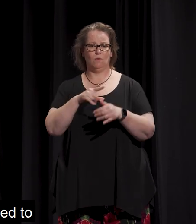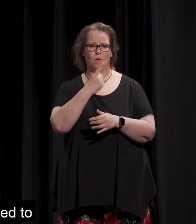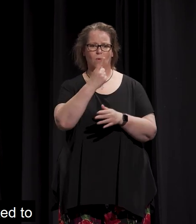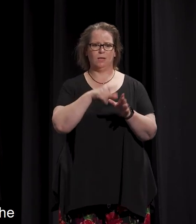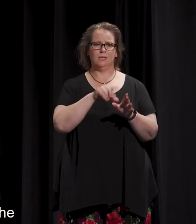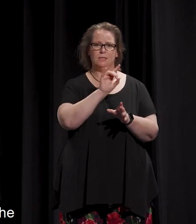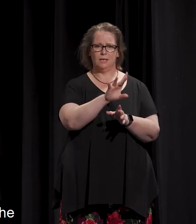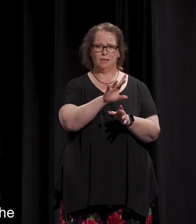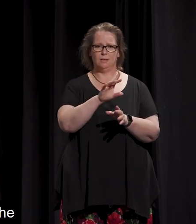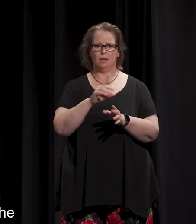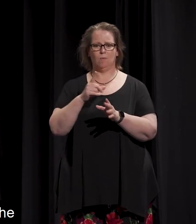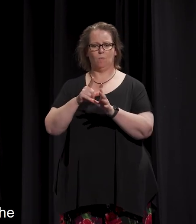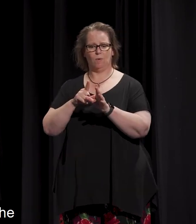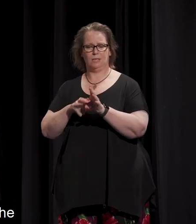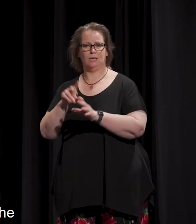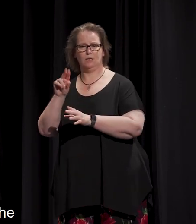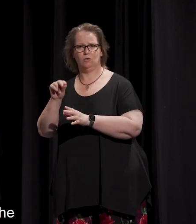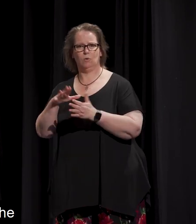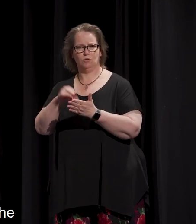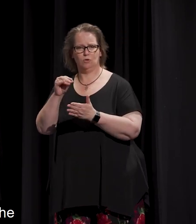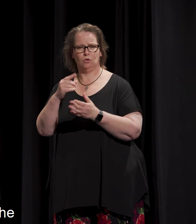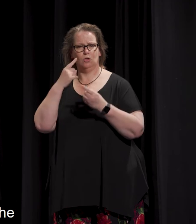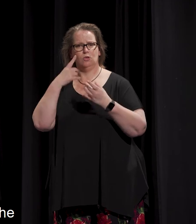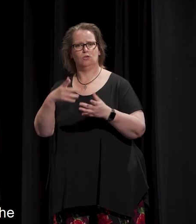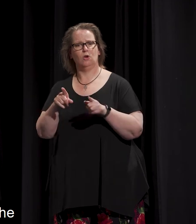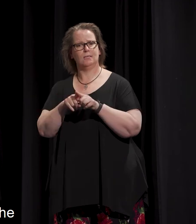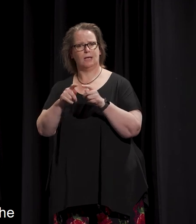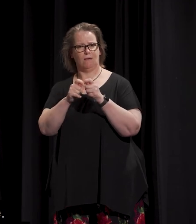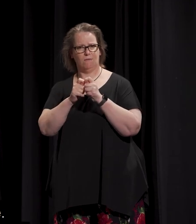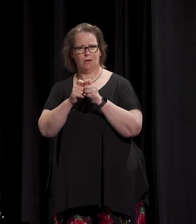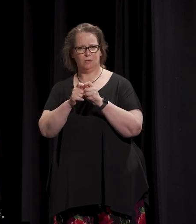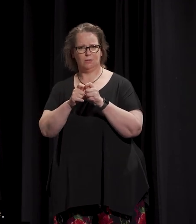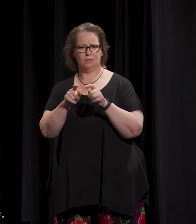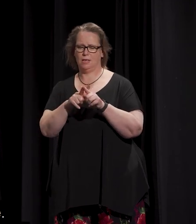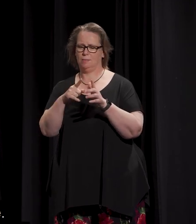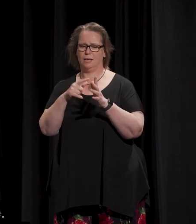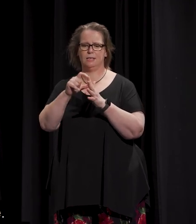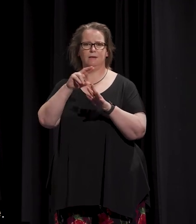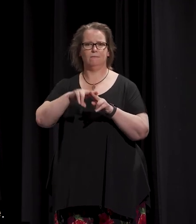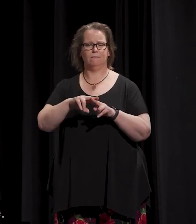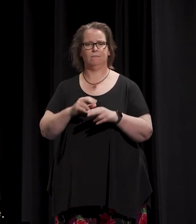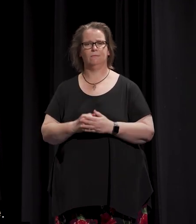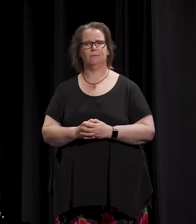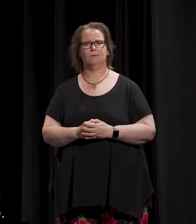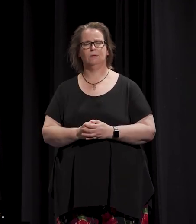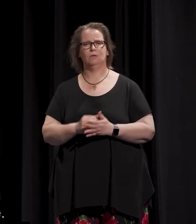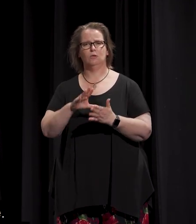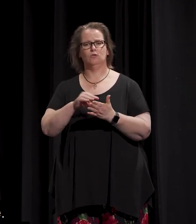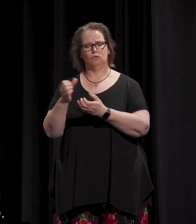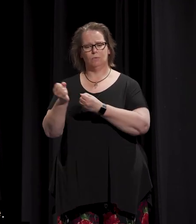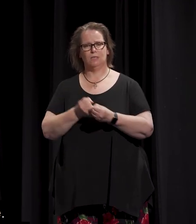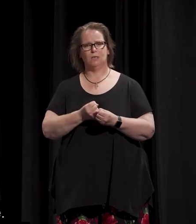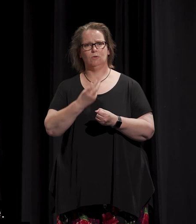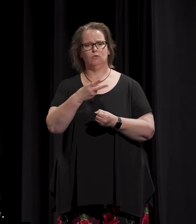Year 12 students who demonstrate the values that are upheld by the Australian Defence Force. Students receive